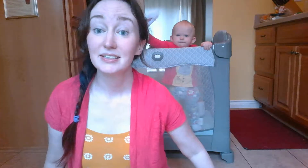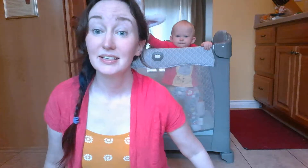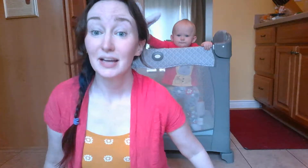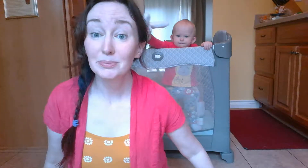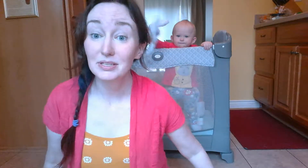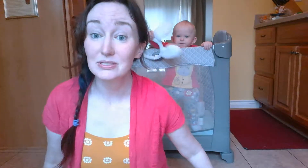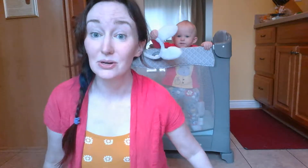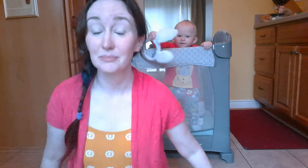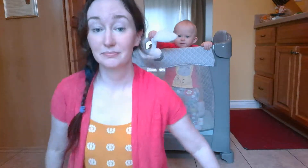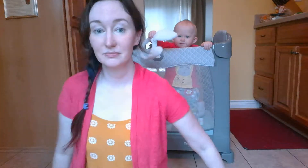Happy Easter.